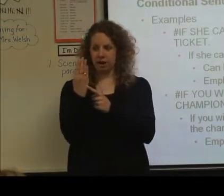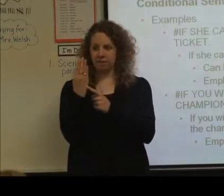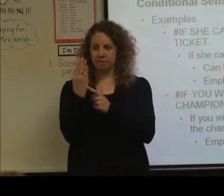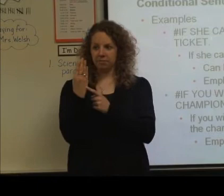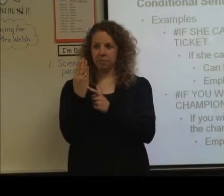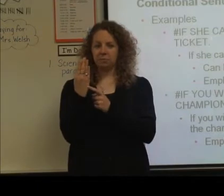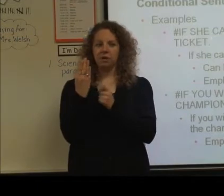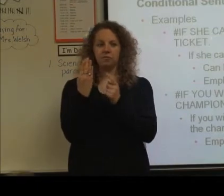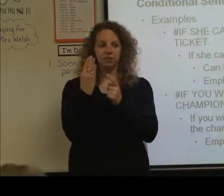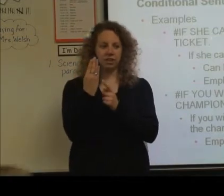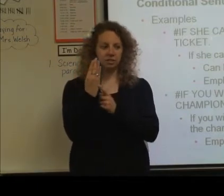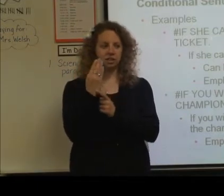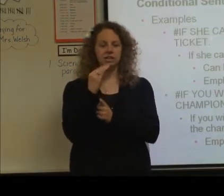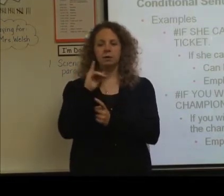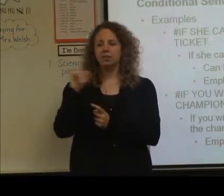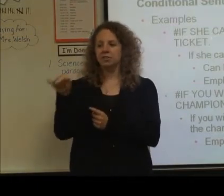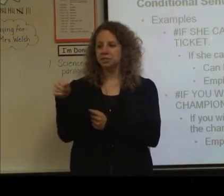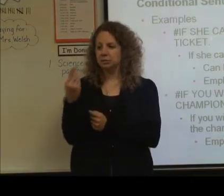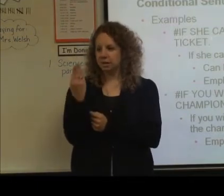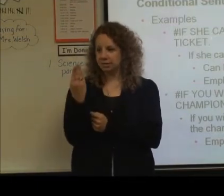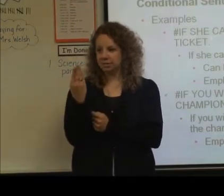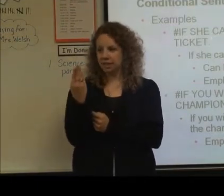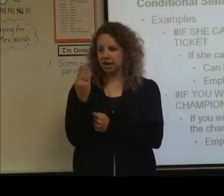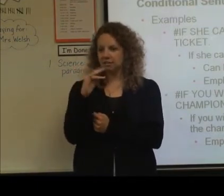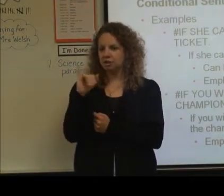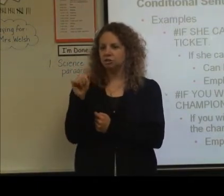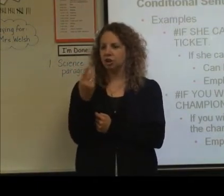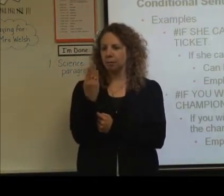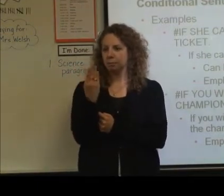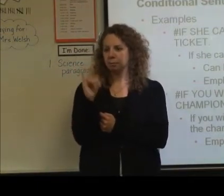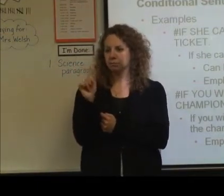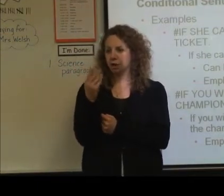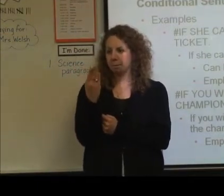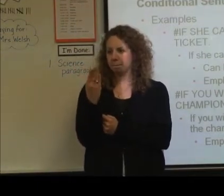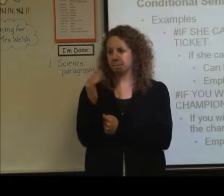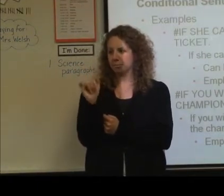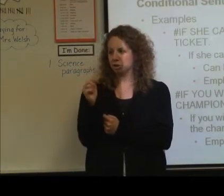right? But for the lexicalized part, then this becomes a sign. Job, job, job.